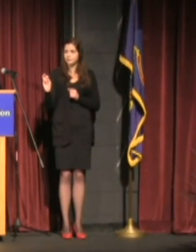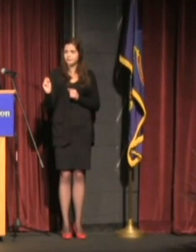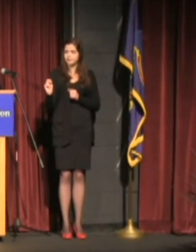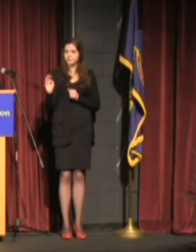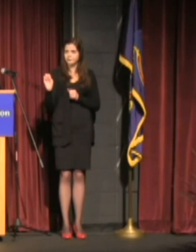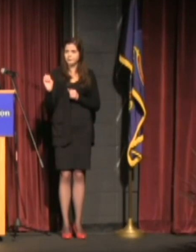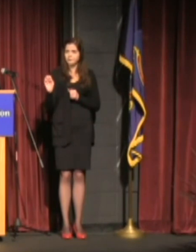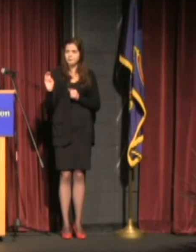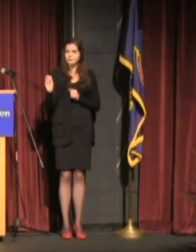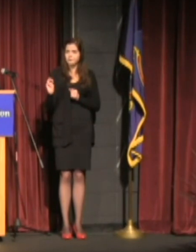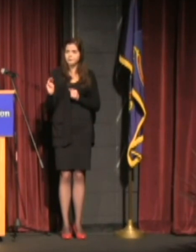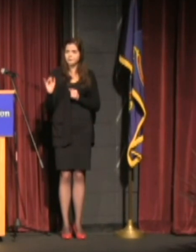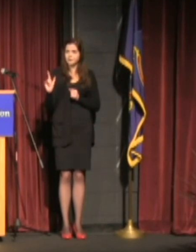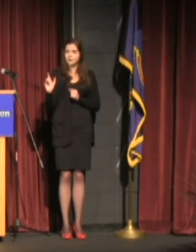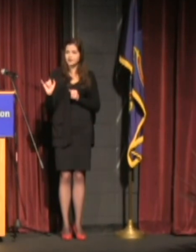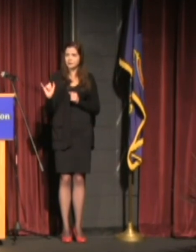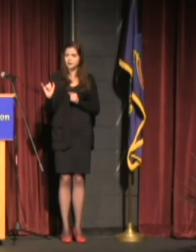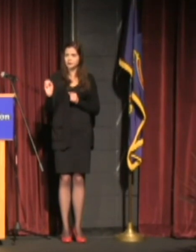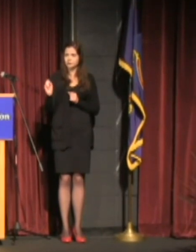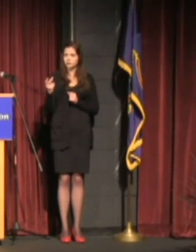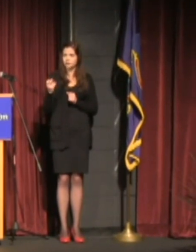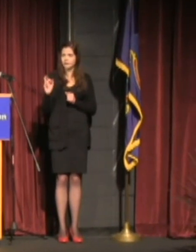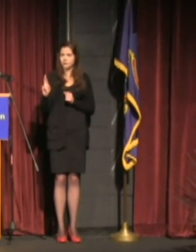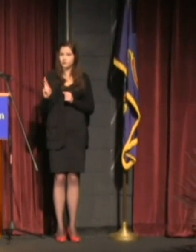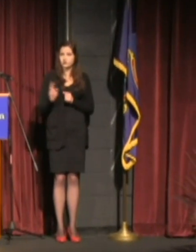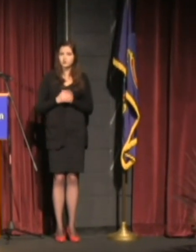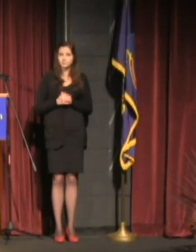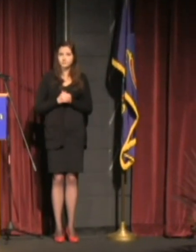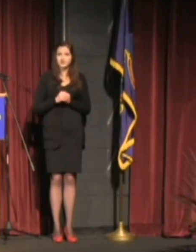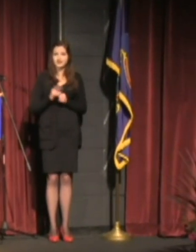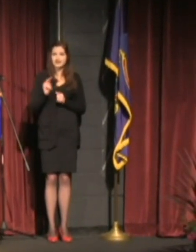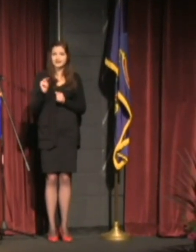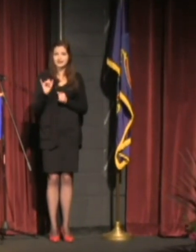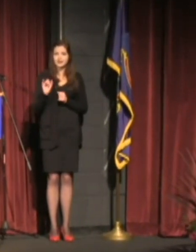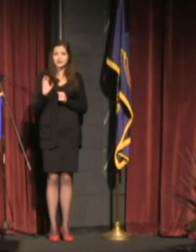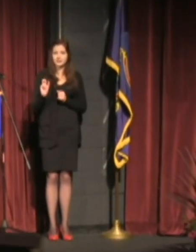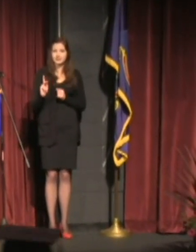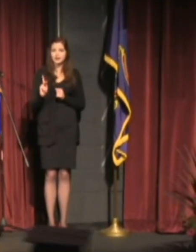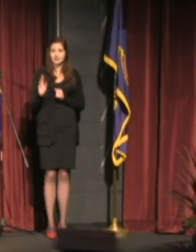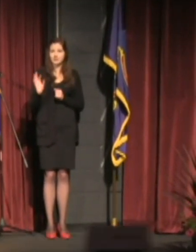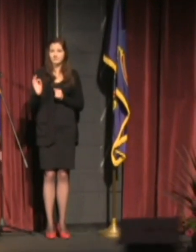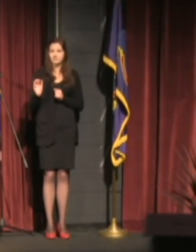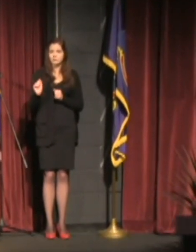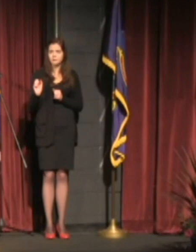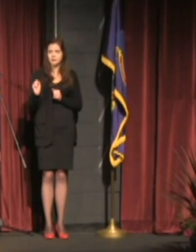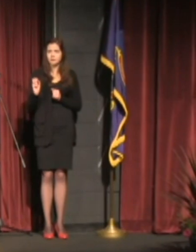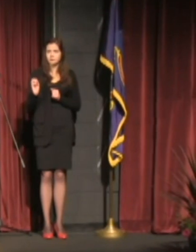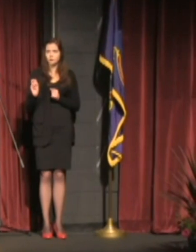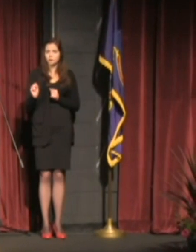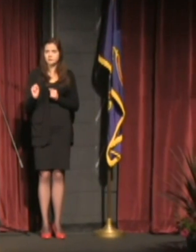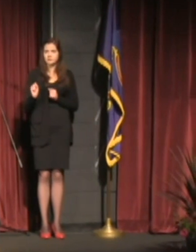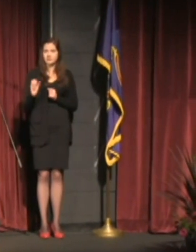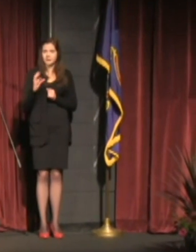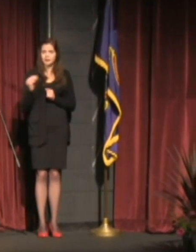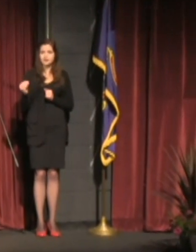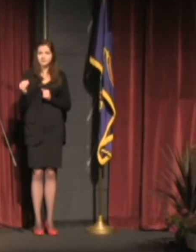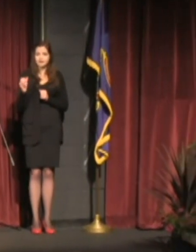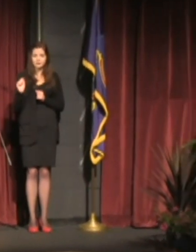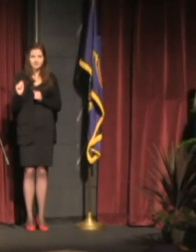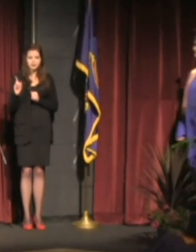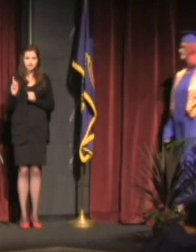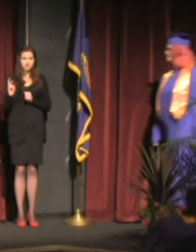Emily Schaefer, and Nick Fassos, and Adriana Bebo.